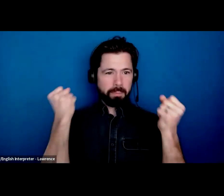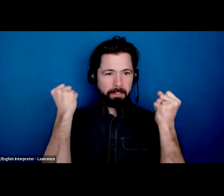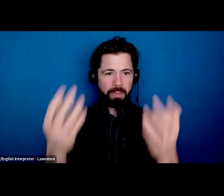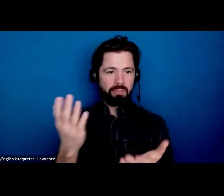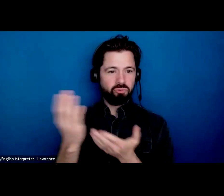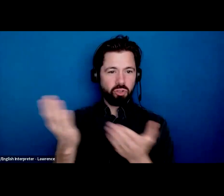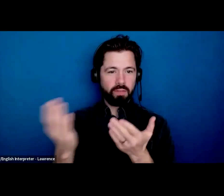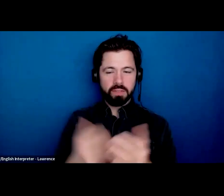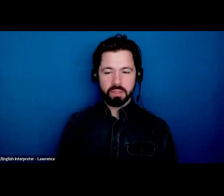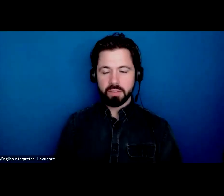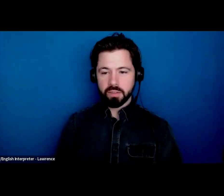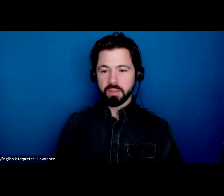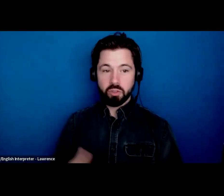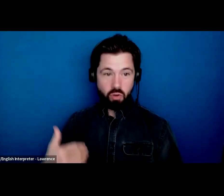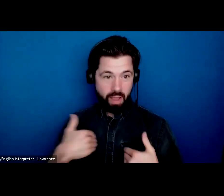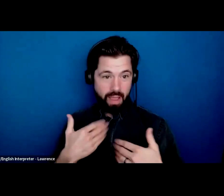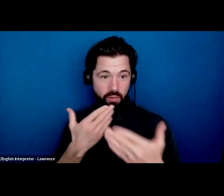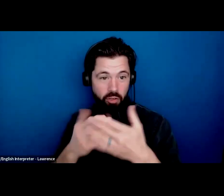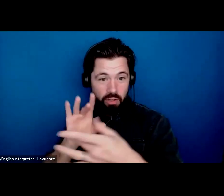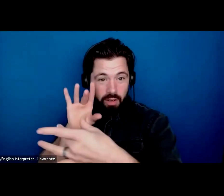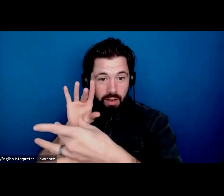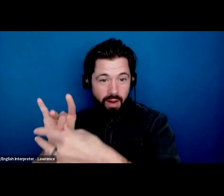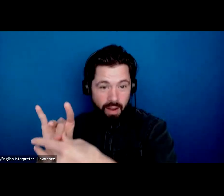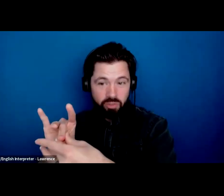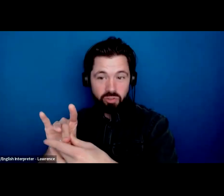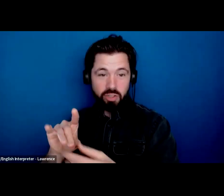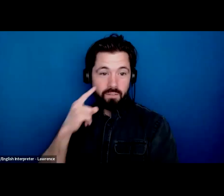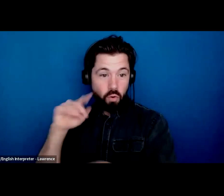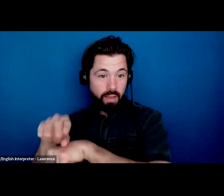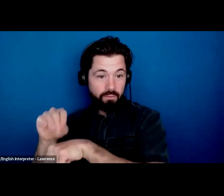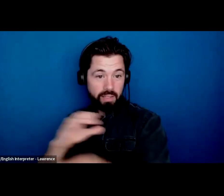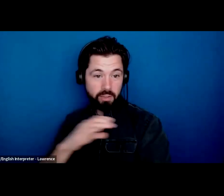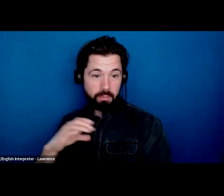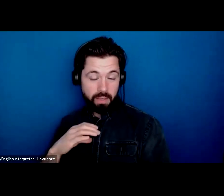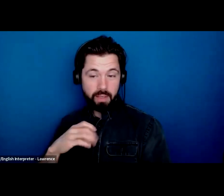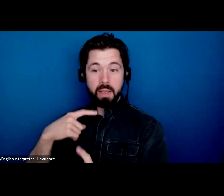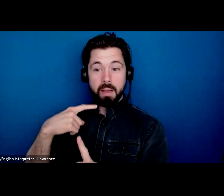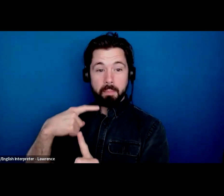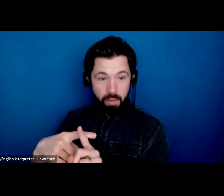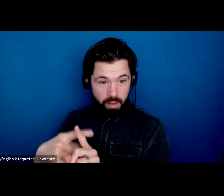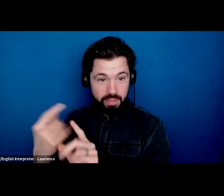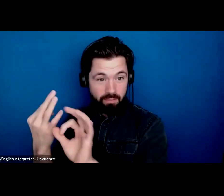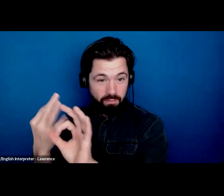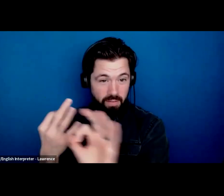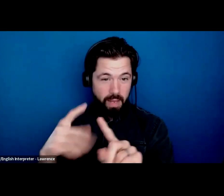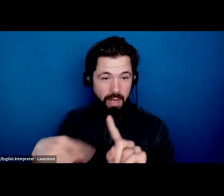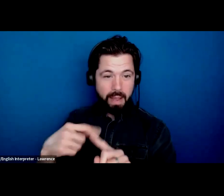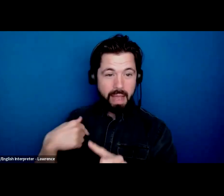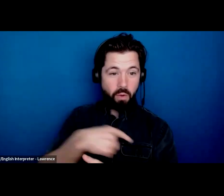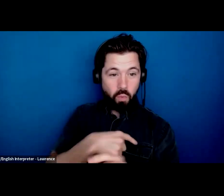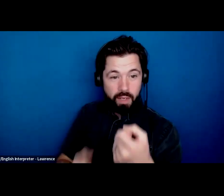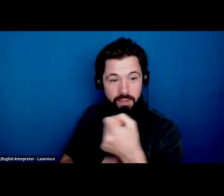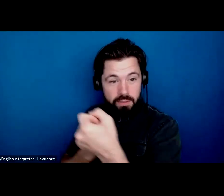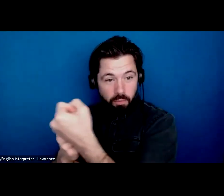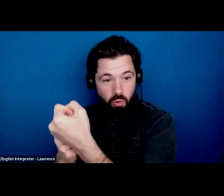so having that really close connection to our provider advisory committee and also really talking about how we can best support you and provide